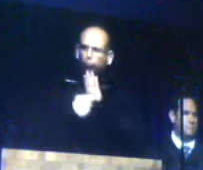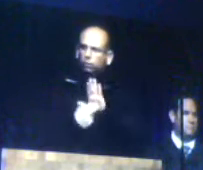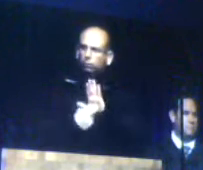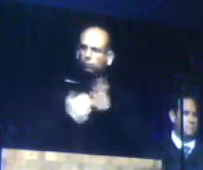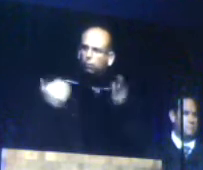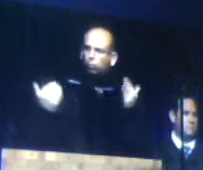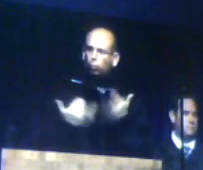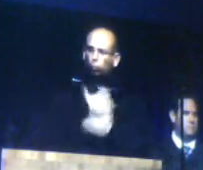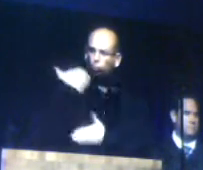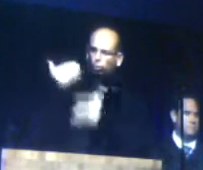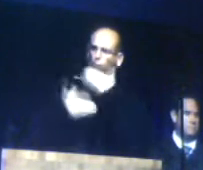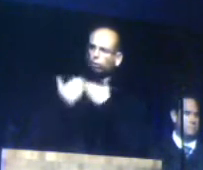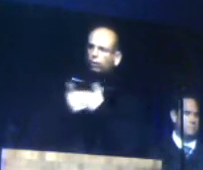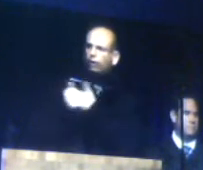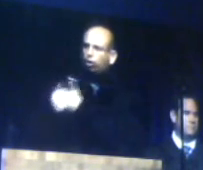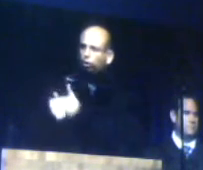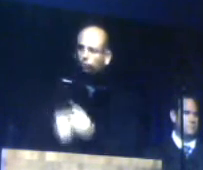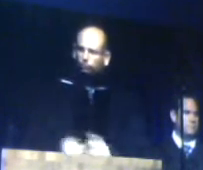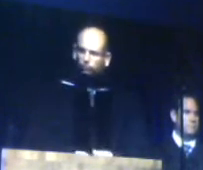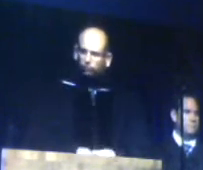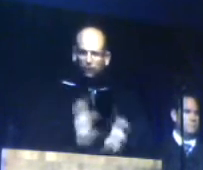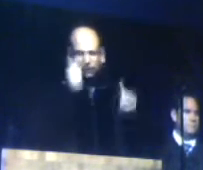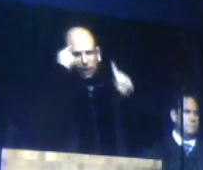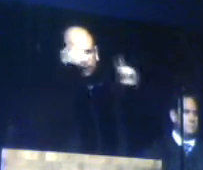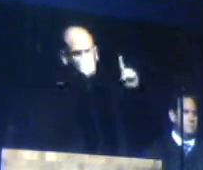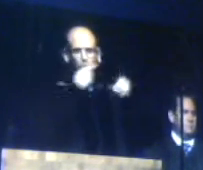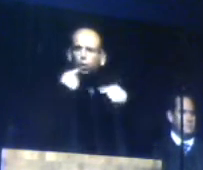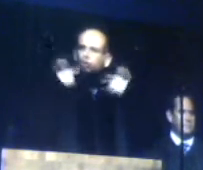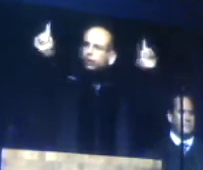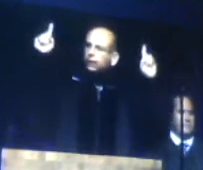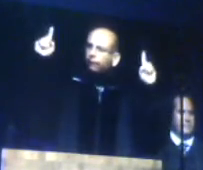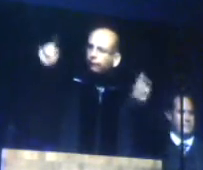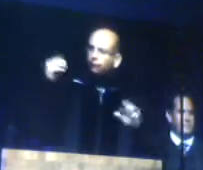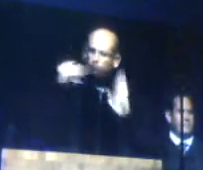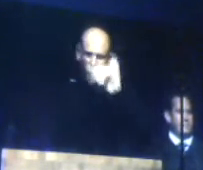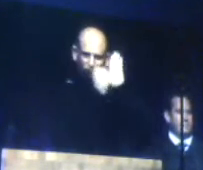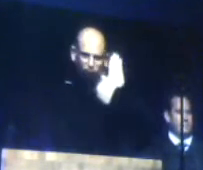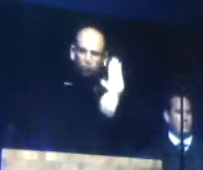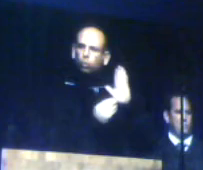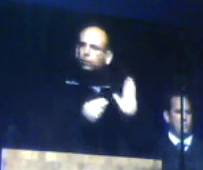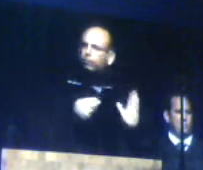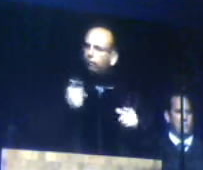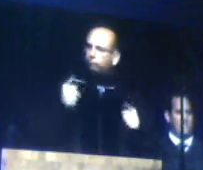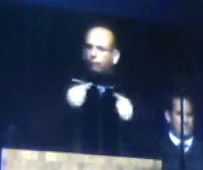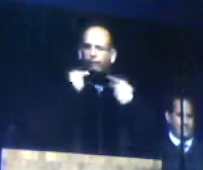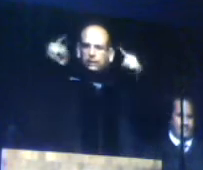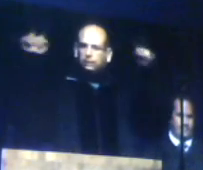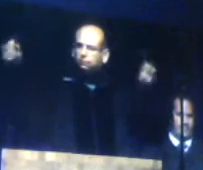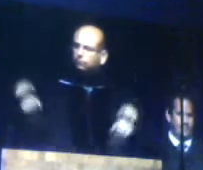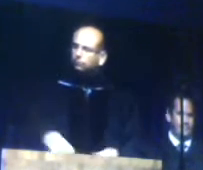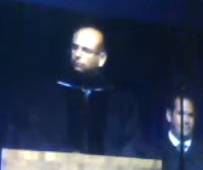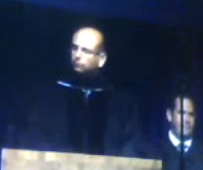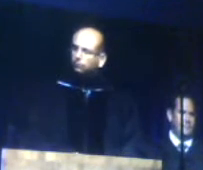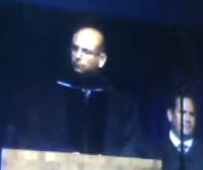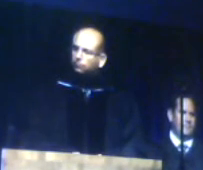All of you represent the new generation of leaders who will achieve these